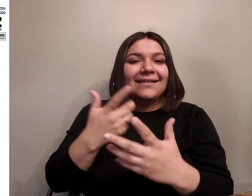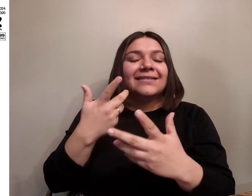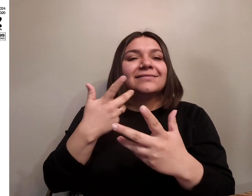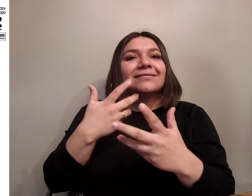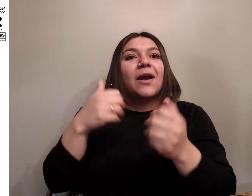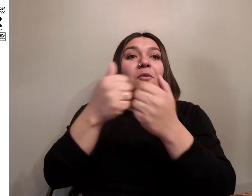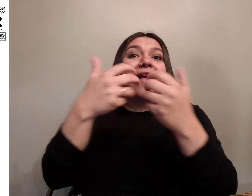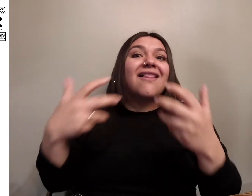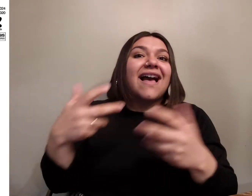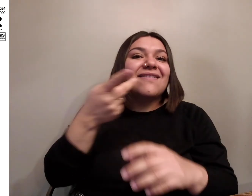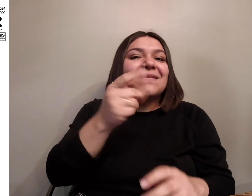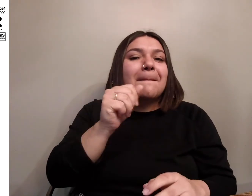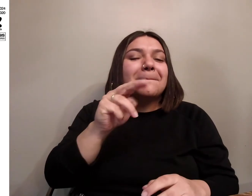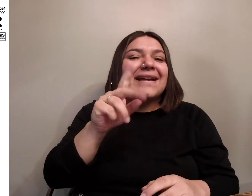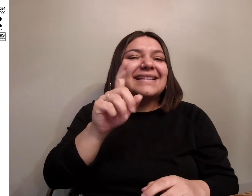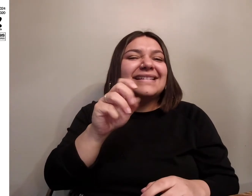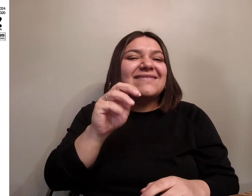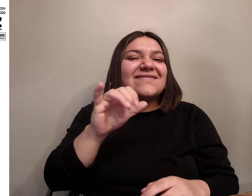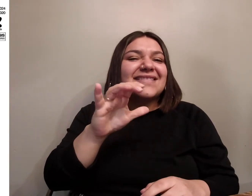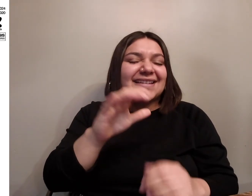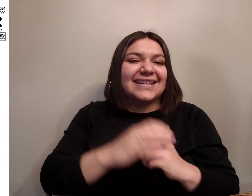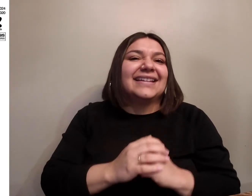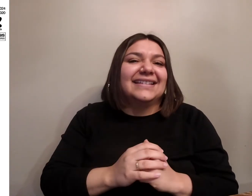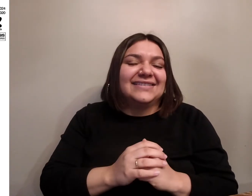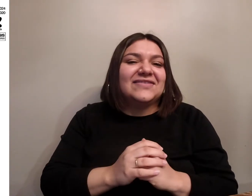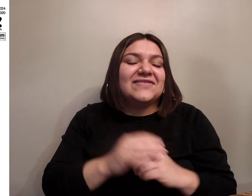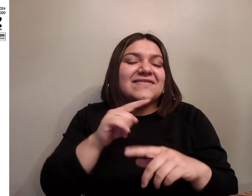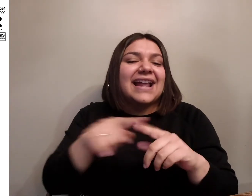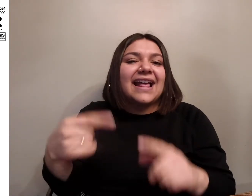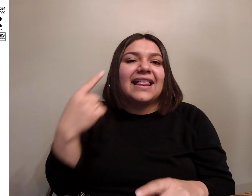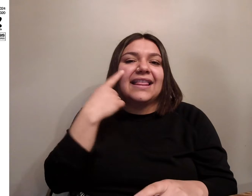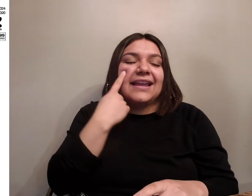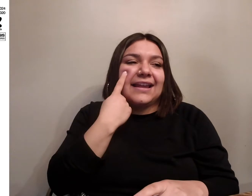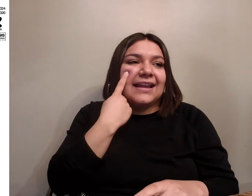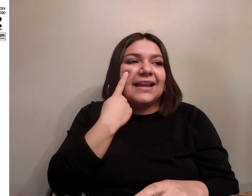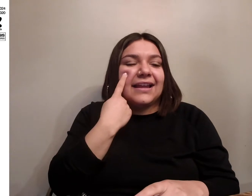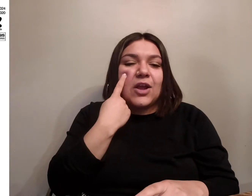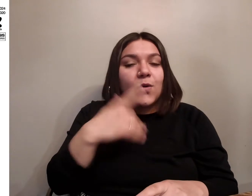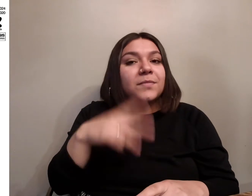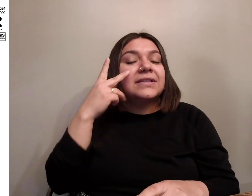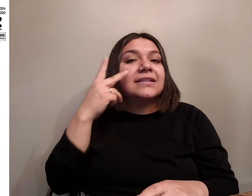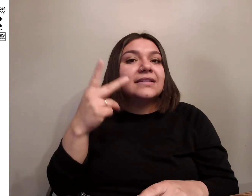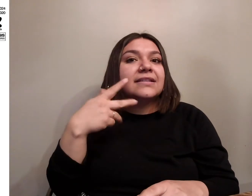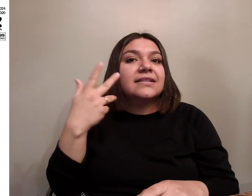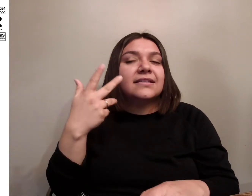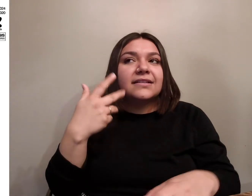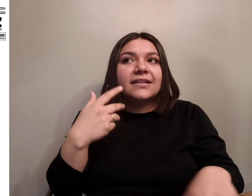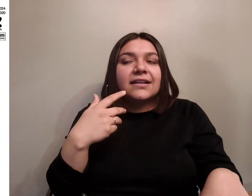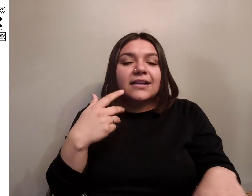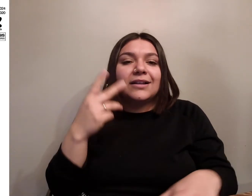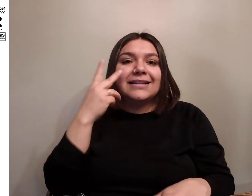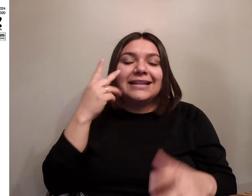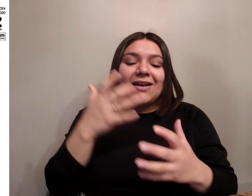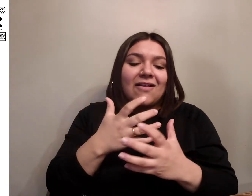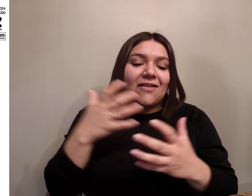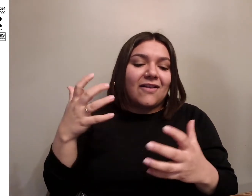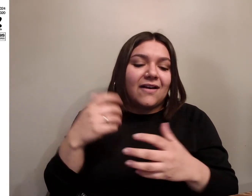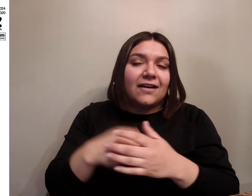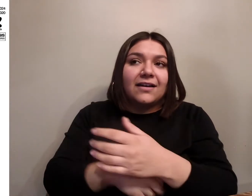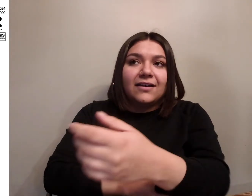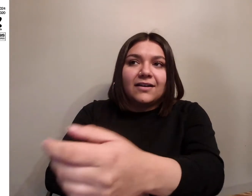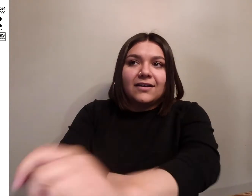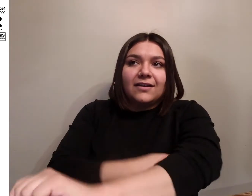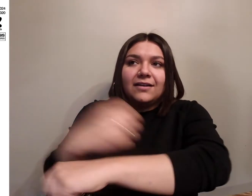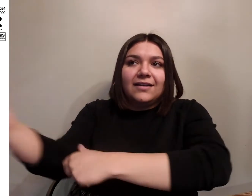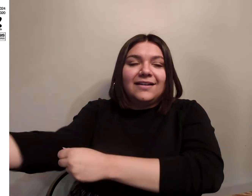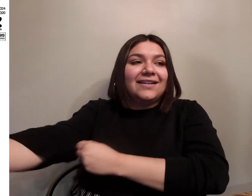to imagine what it would be like minus the pandemic, and I think we'd be